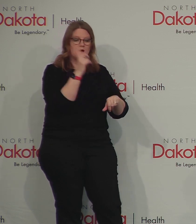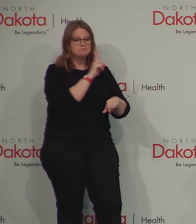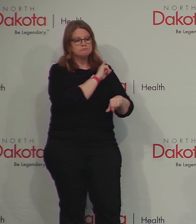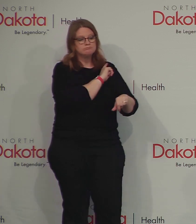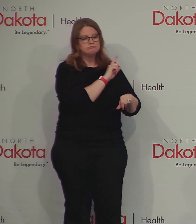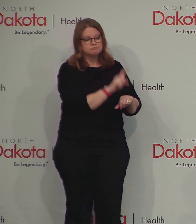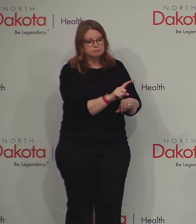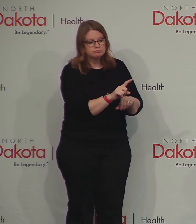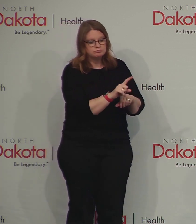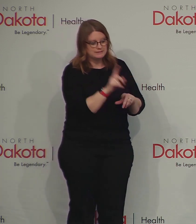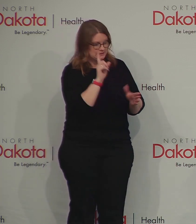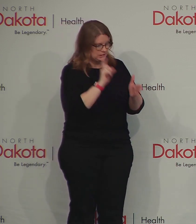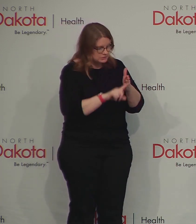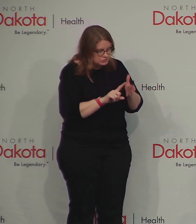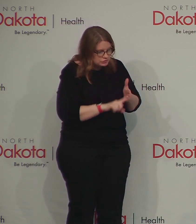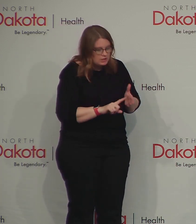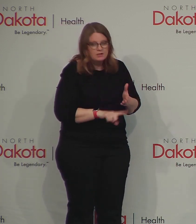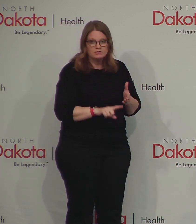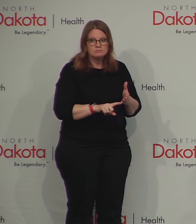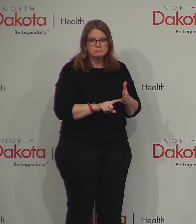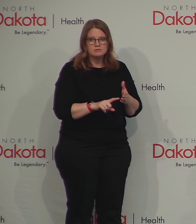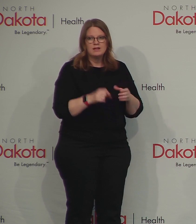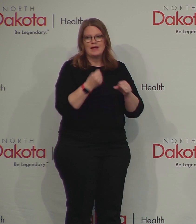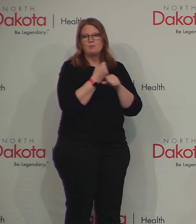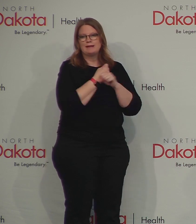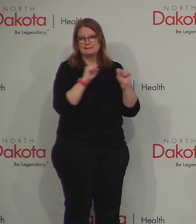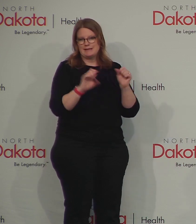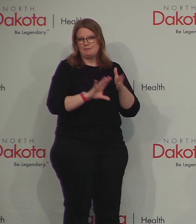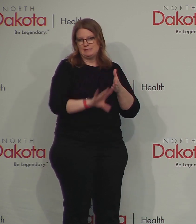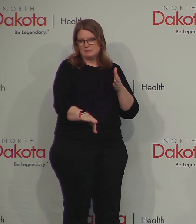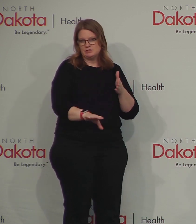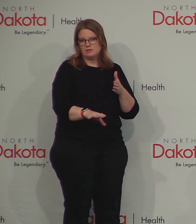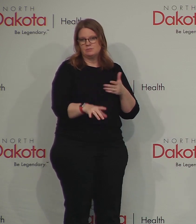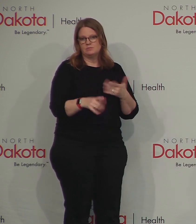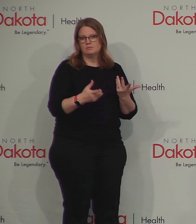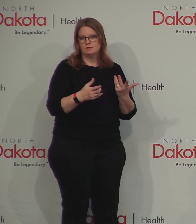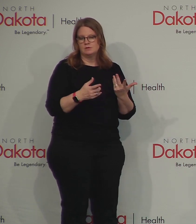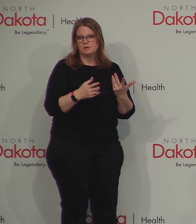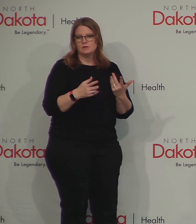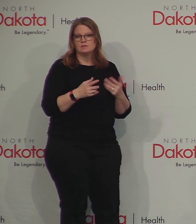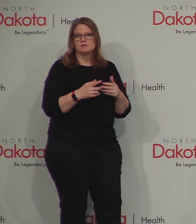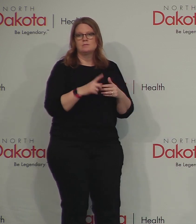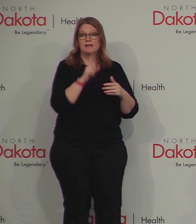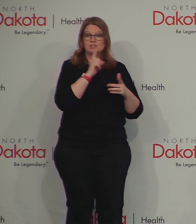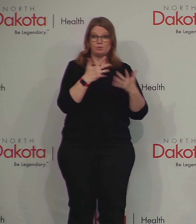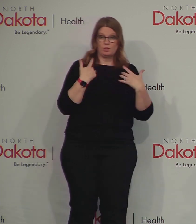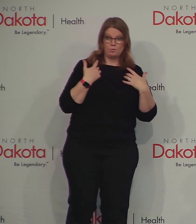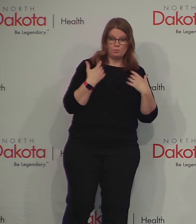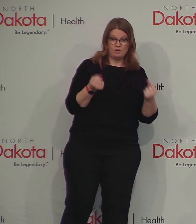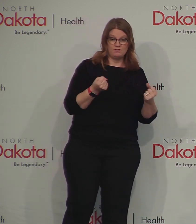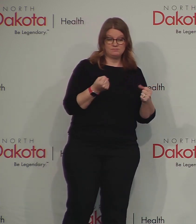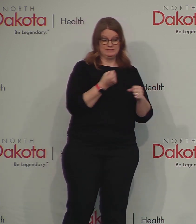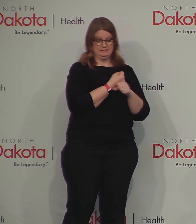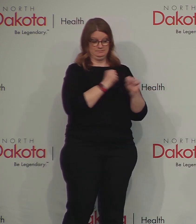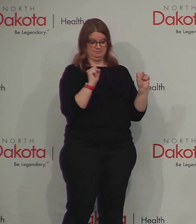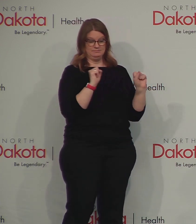discharge patients home from the hospital sooner, while still being able to make sure they're recovering safely at home, as well